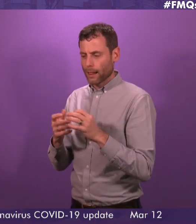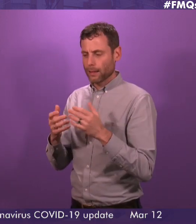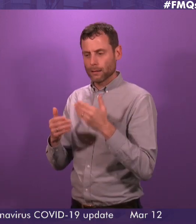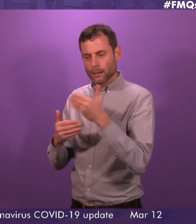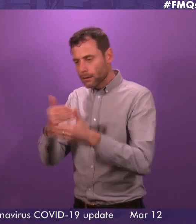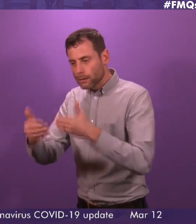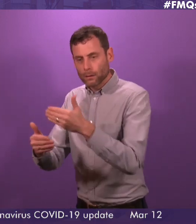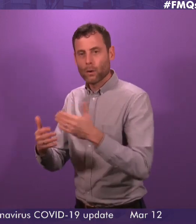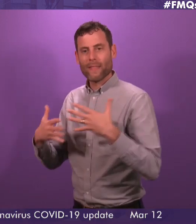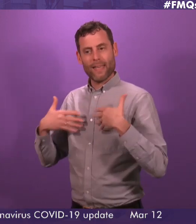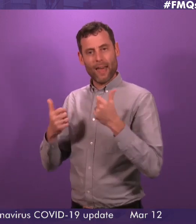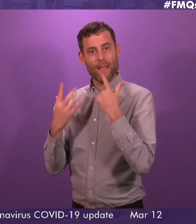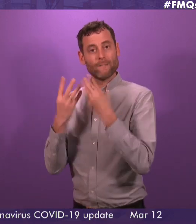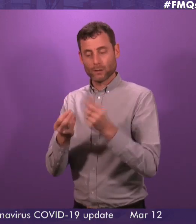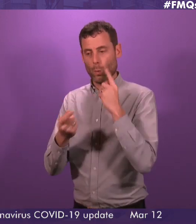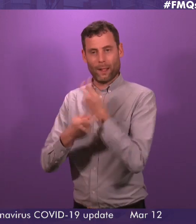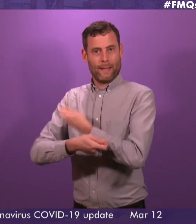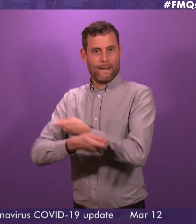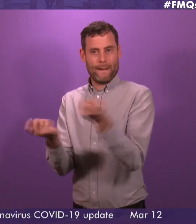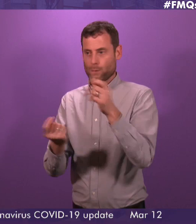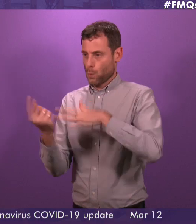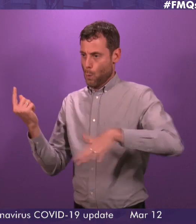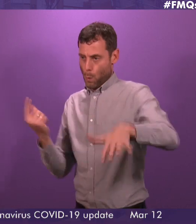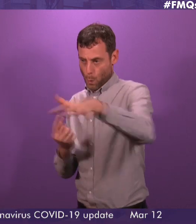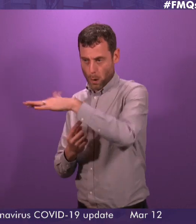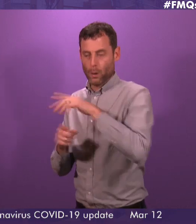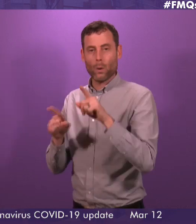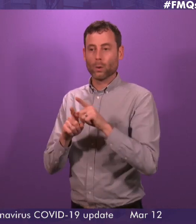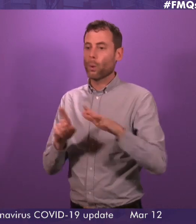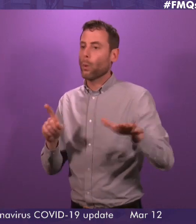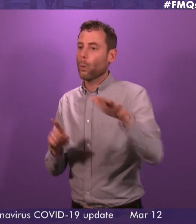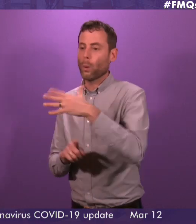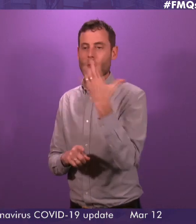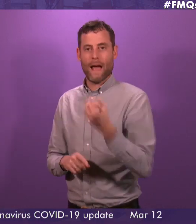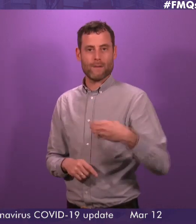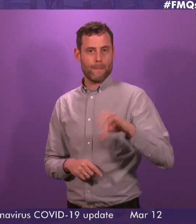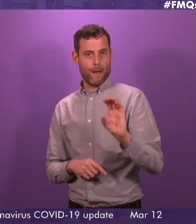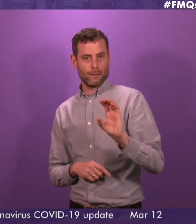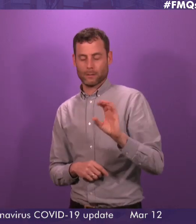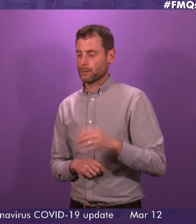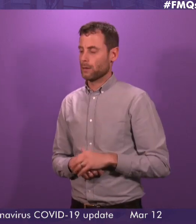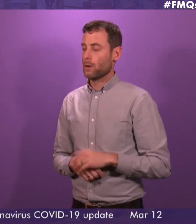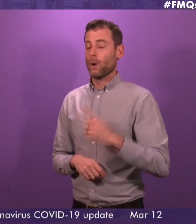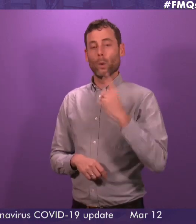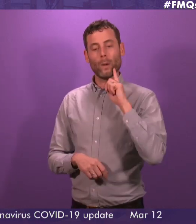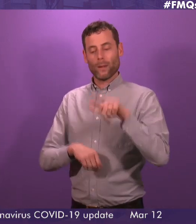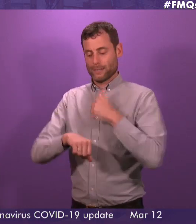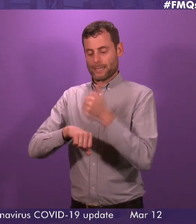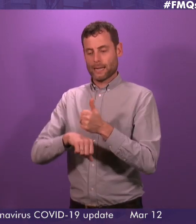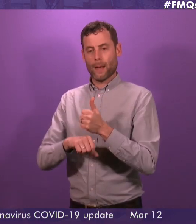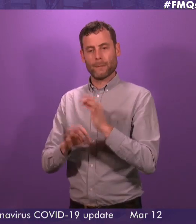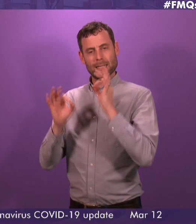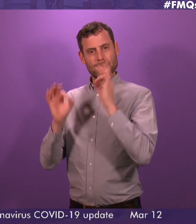advice will shortly be issued to you and to all pass holders. We are also creating a dedicated phone line and will be adding